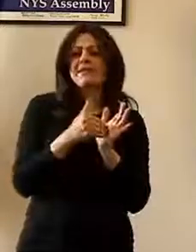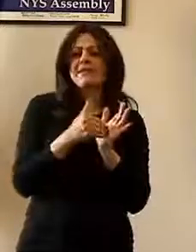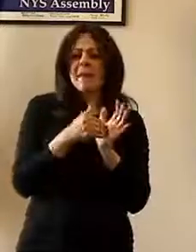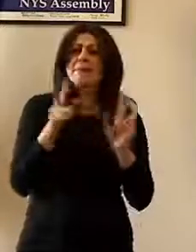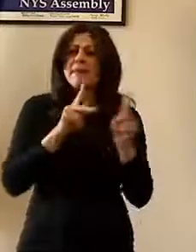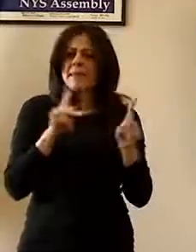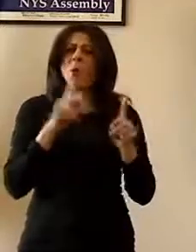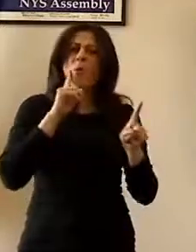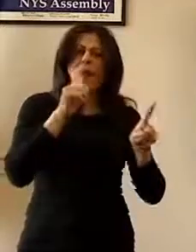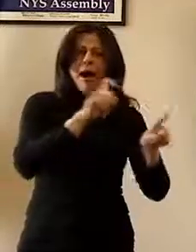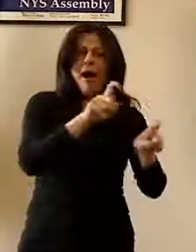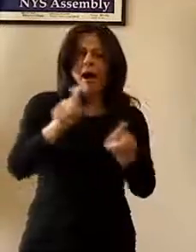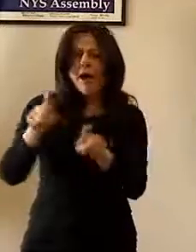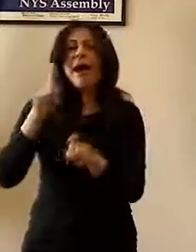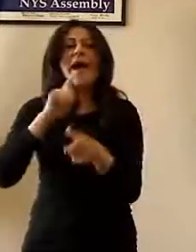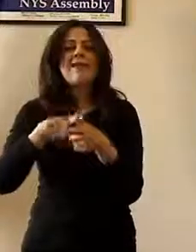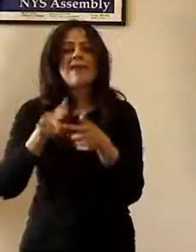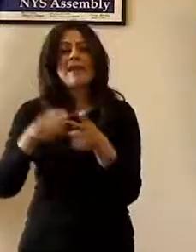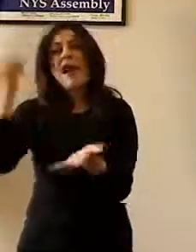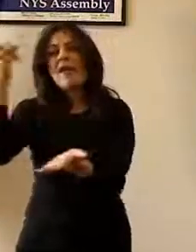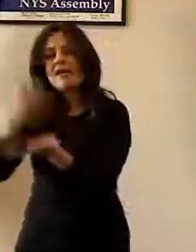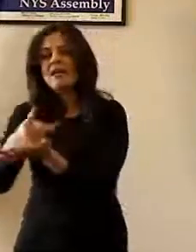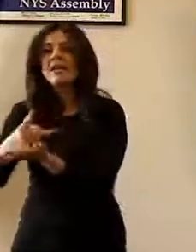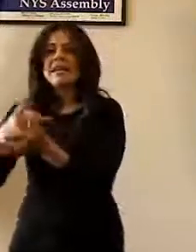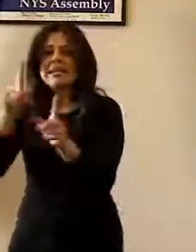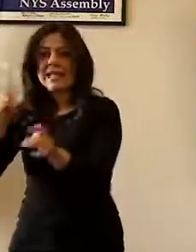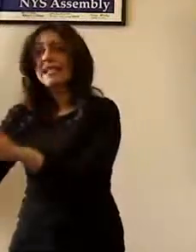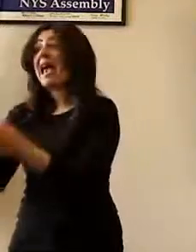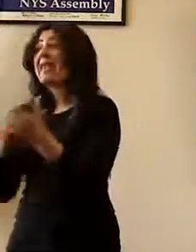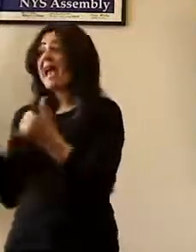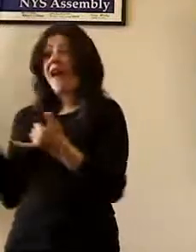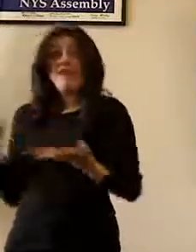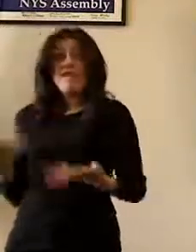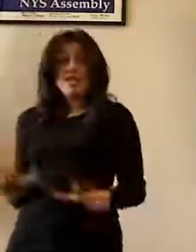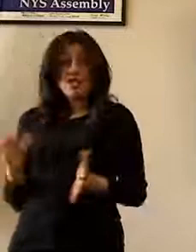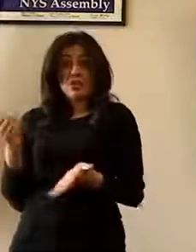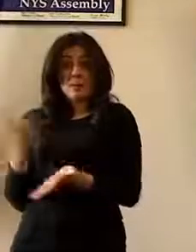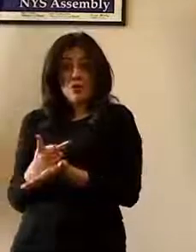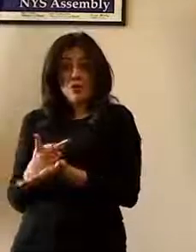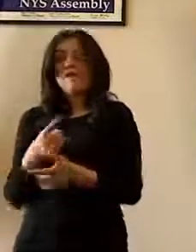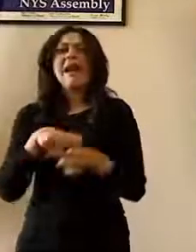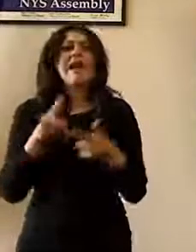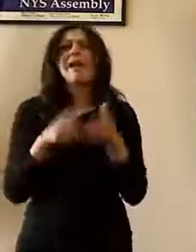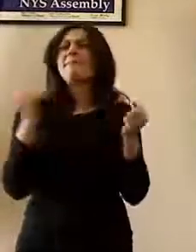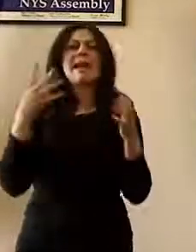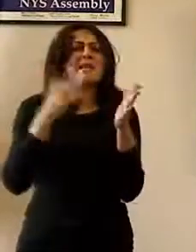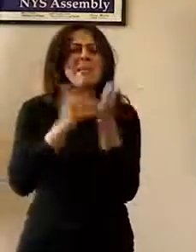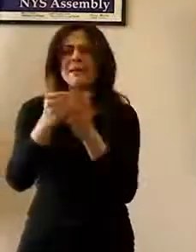or post-authorization, millions of people are being vaccinated. And so there may be